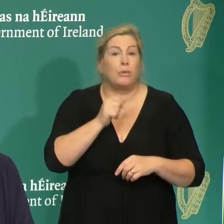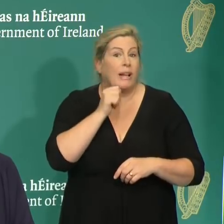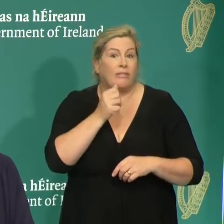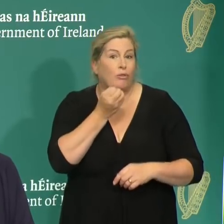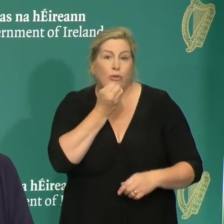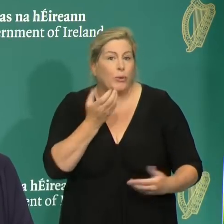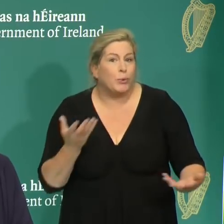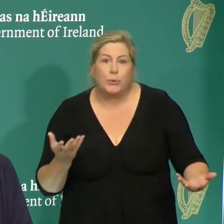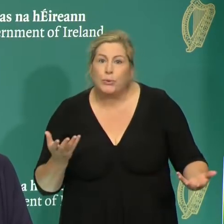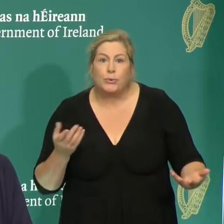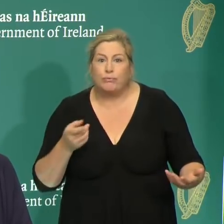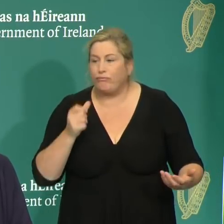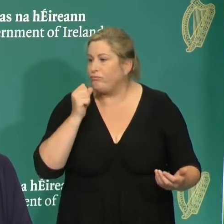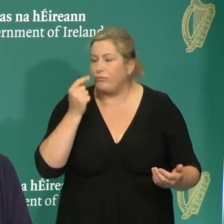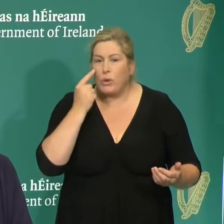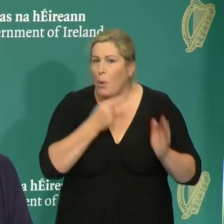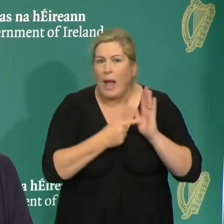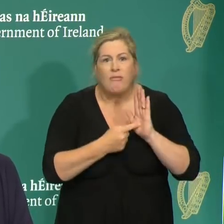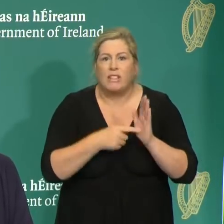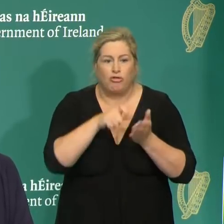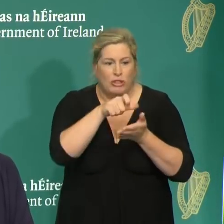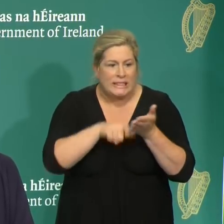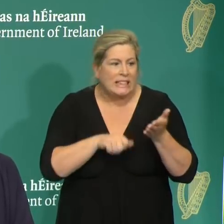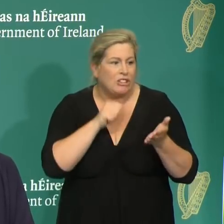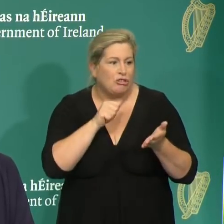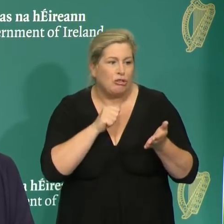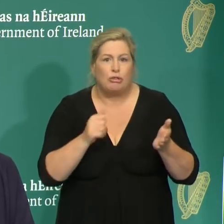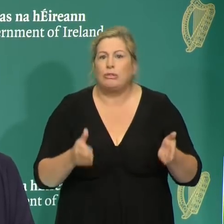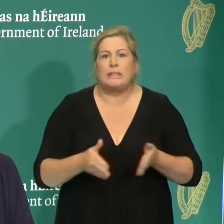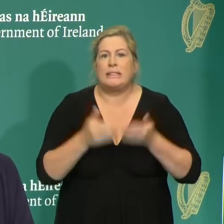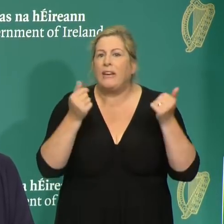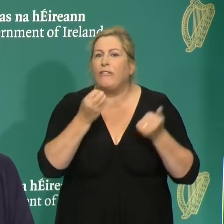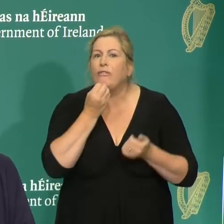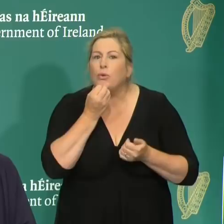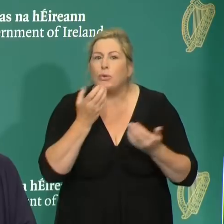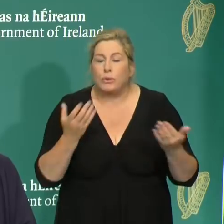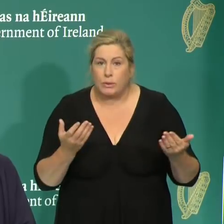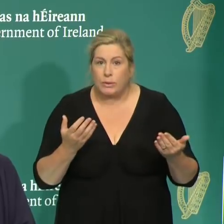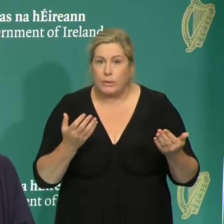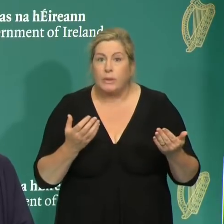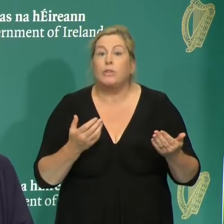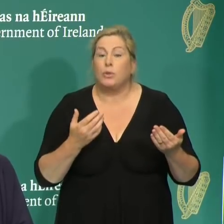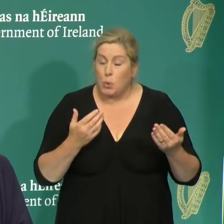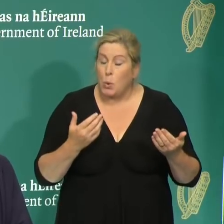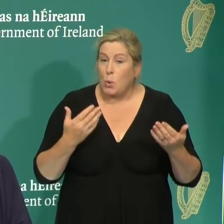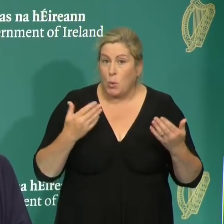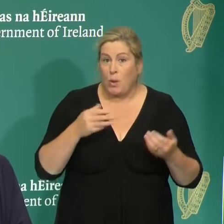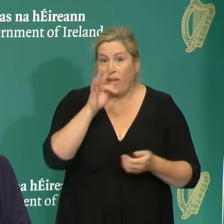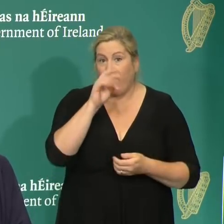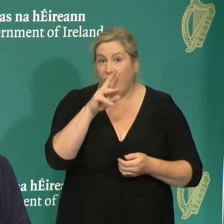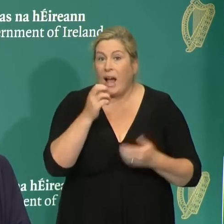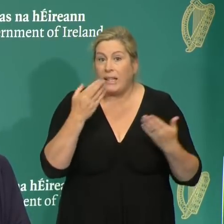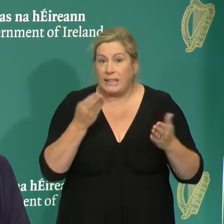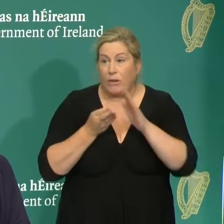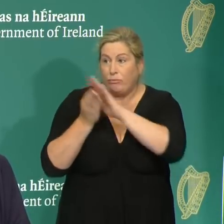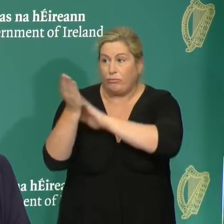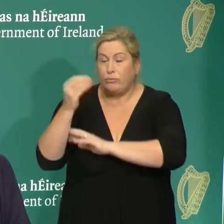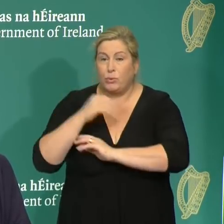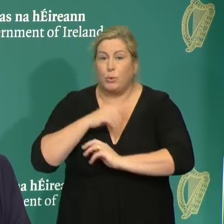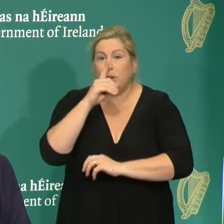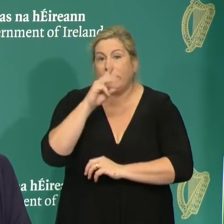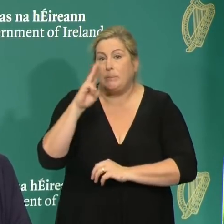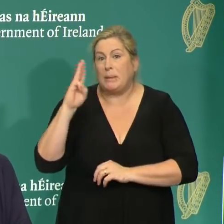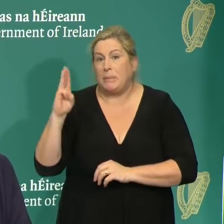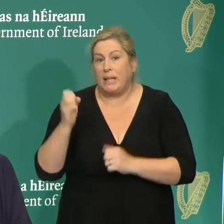consumed and no evidence of receipts to show that food has been sold. Files will now be prepared for the DPP in each of these